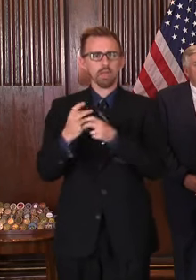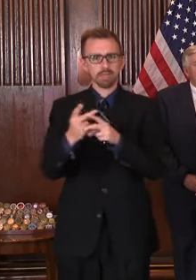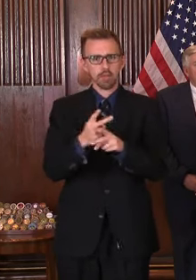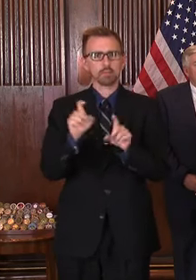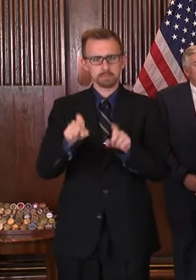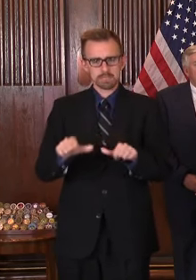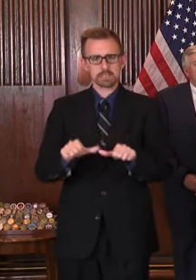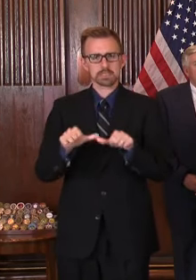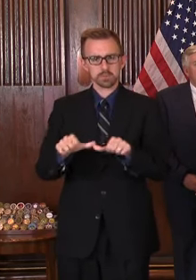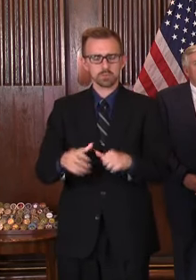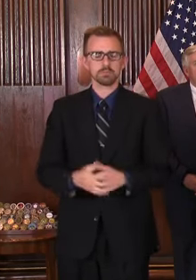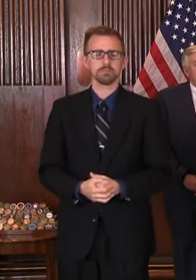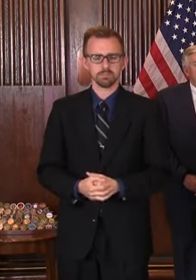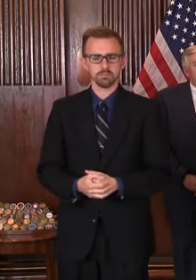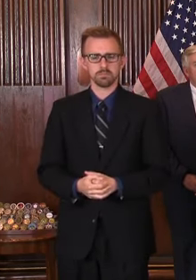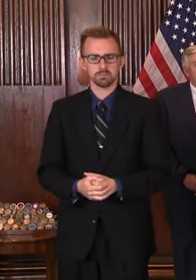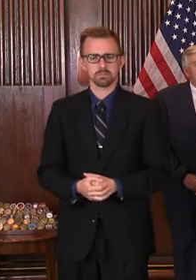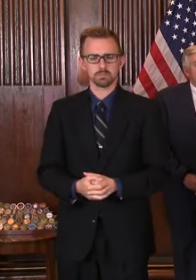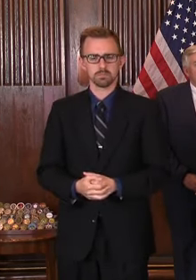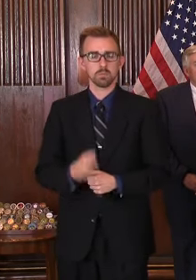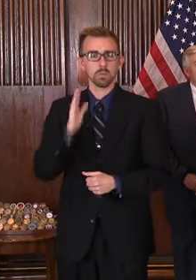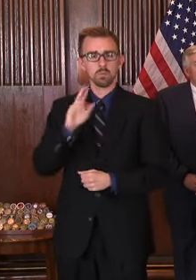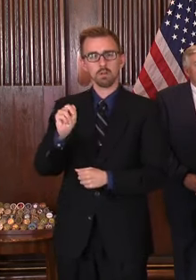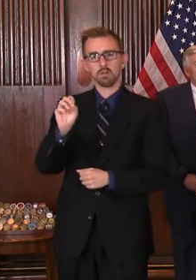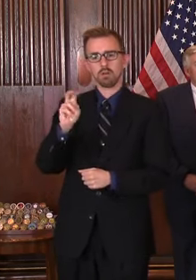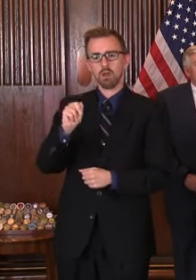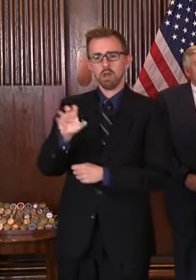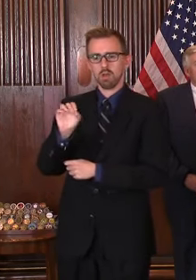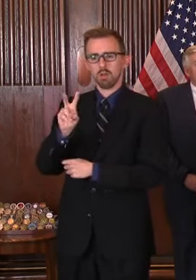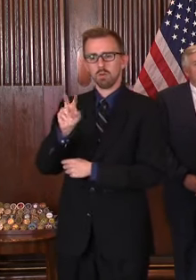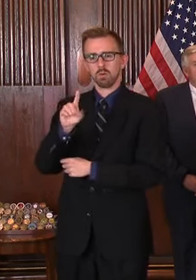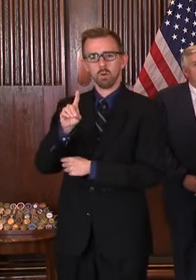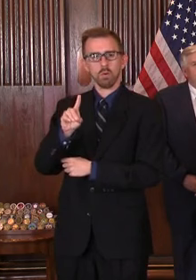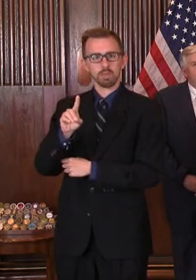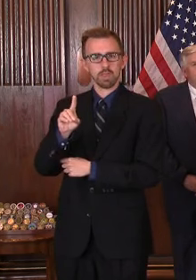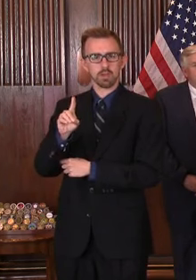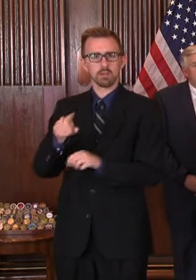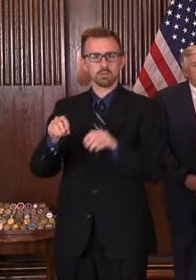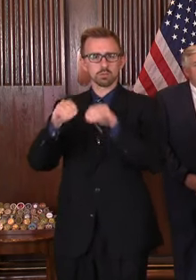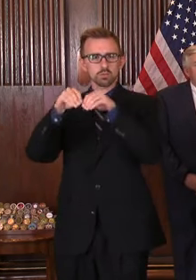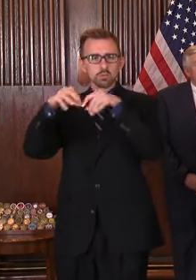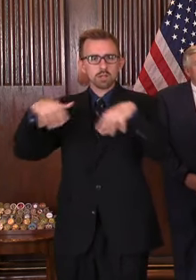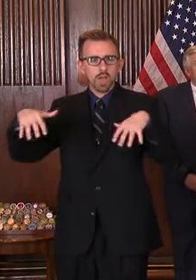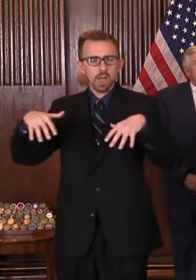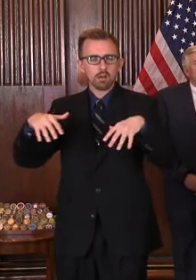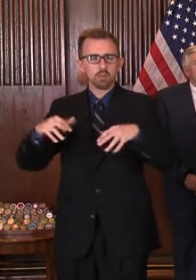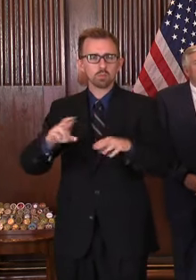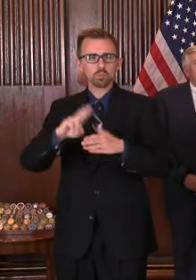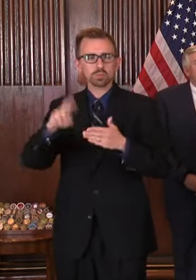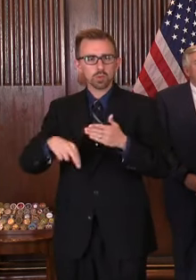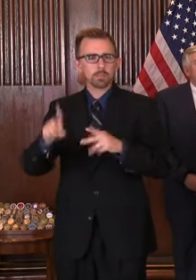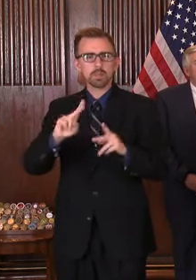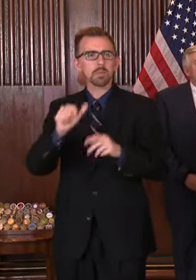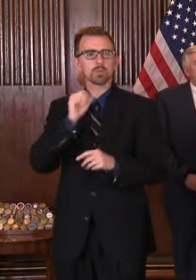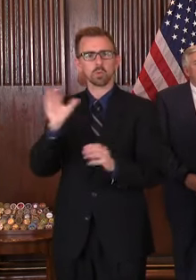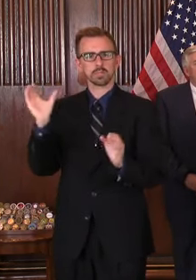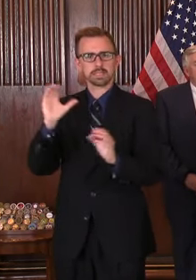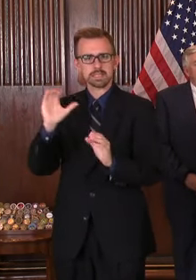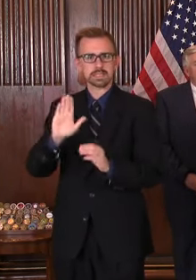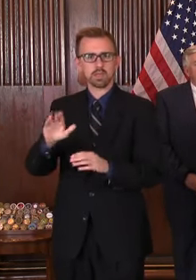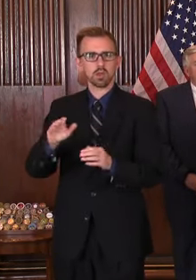continue. So there are going to be non-COVID-based trickle-down consequences of people not seeking out